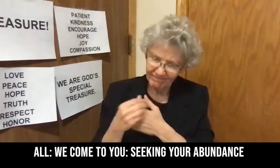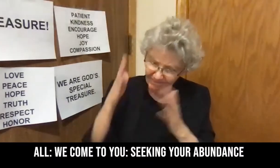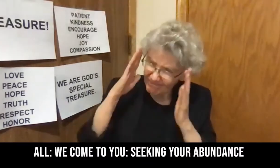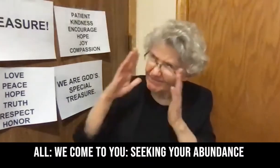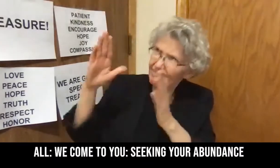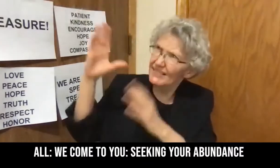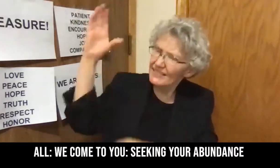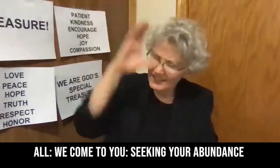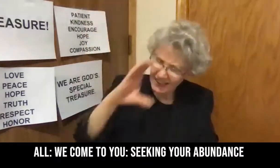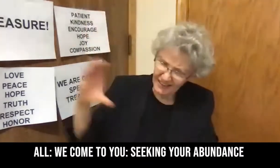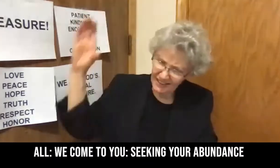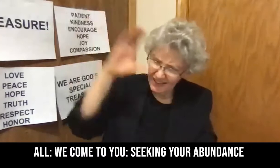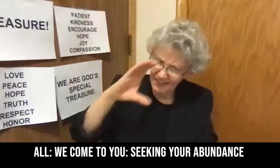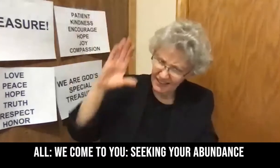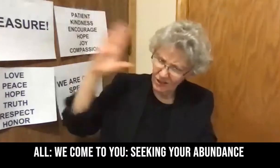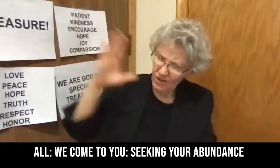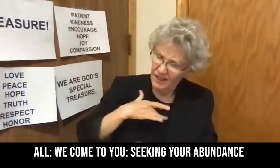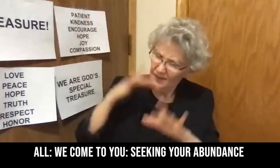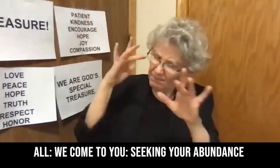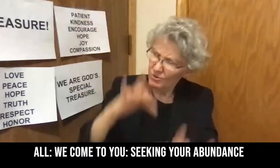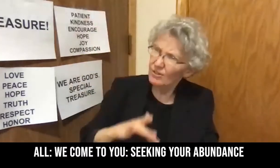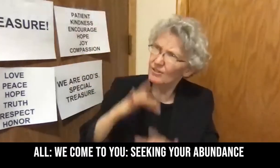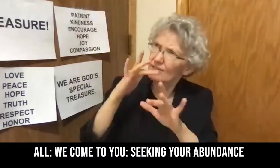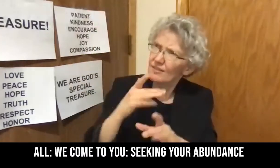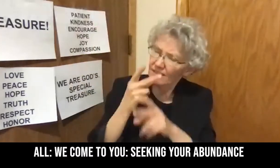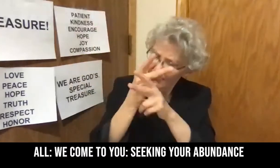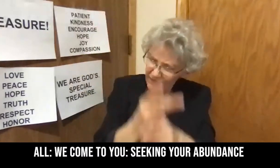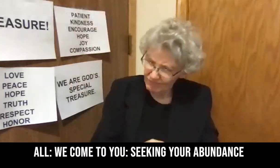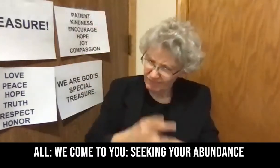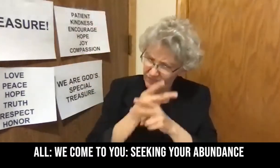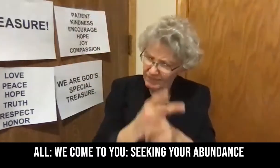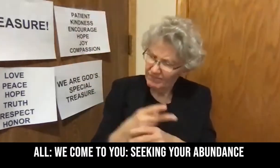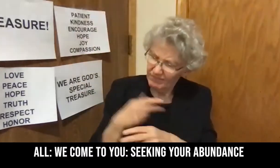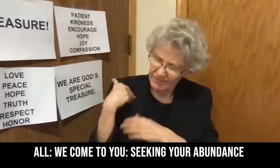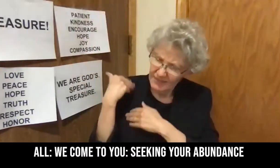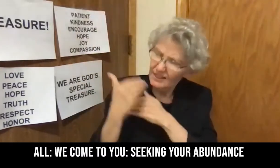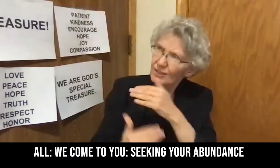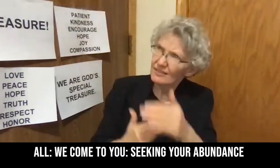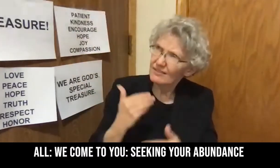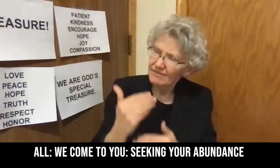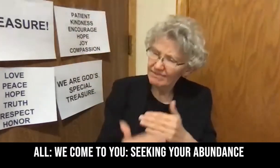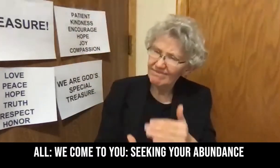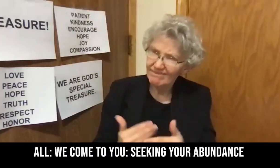please join along. We come to you seeking your abundance.